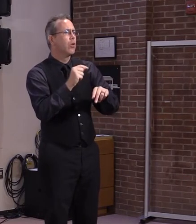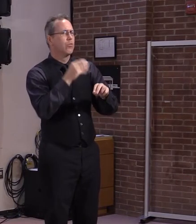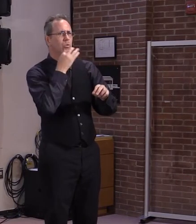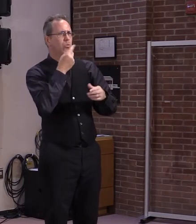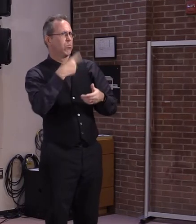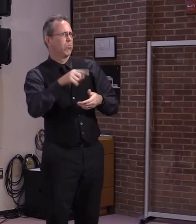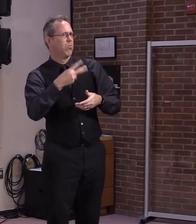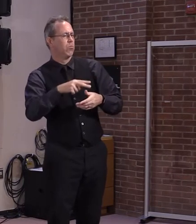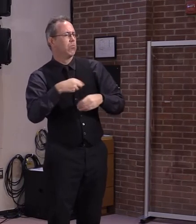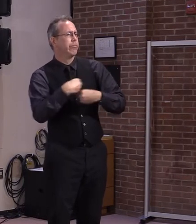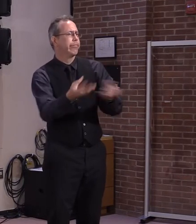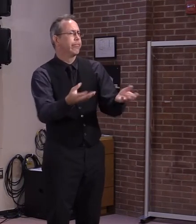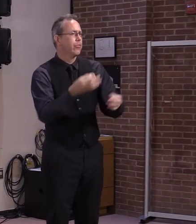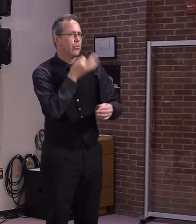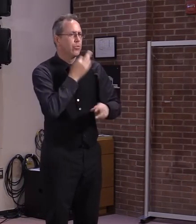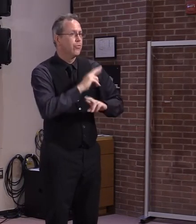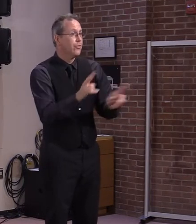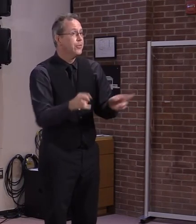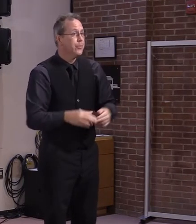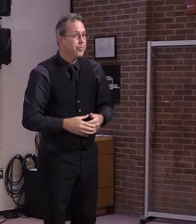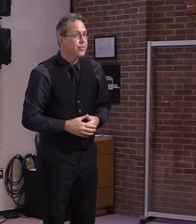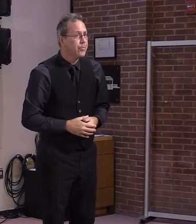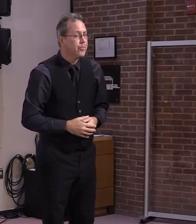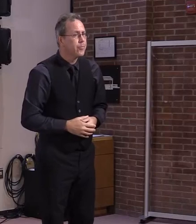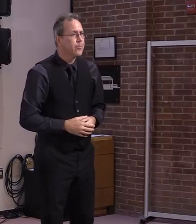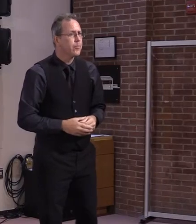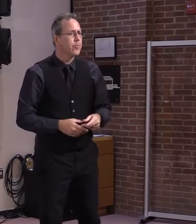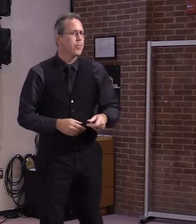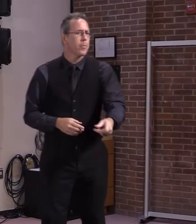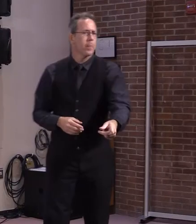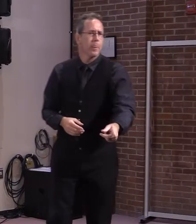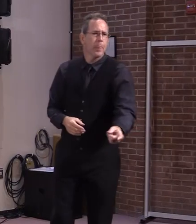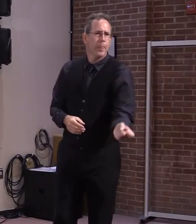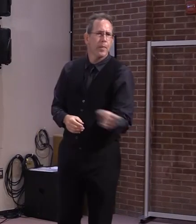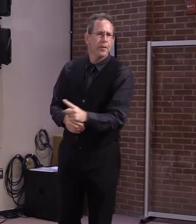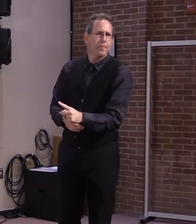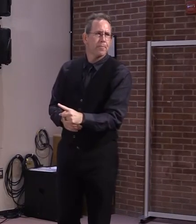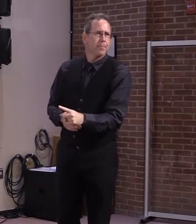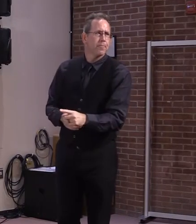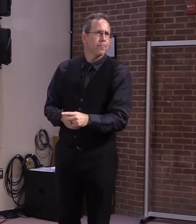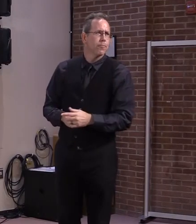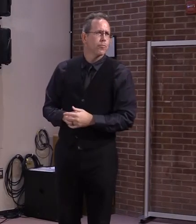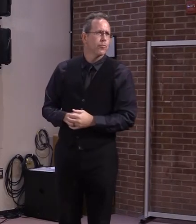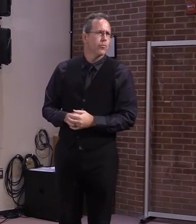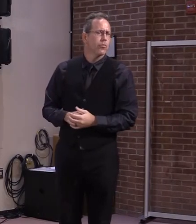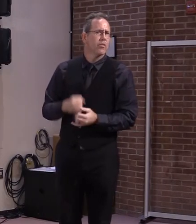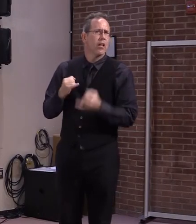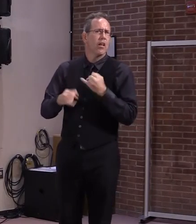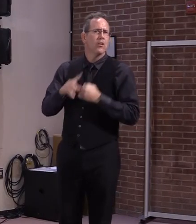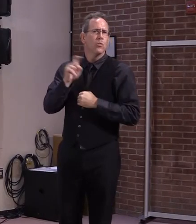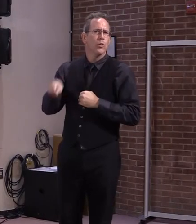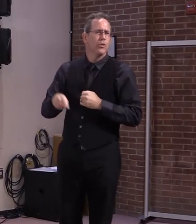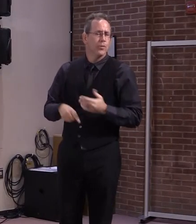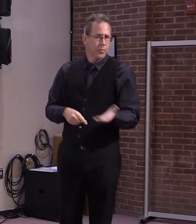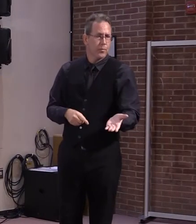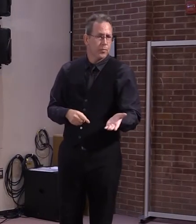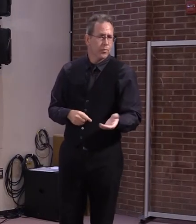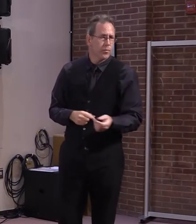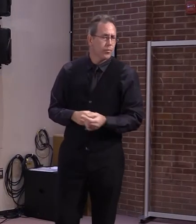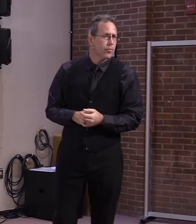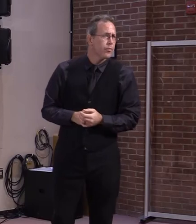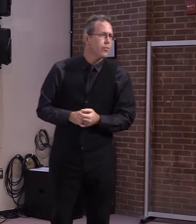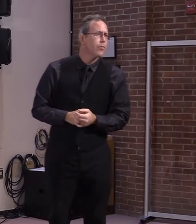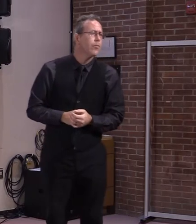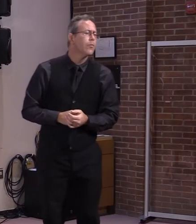up. Last question. How many folks, like, do you guys have an estimate of how many folks are eligible, will